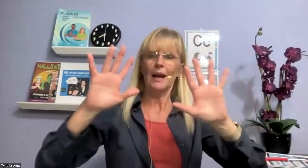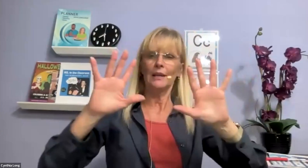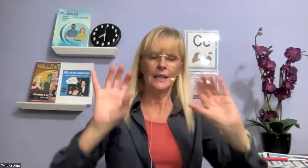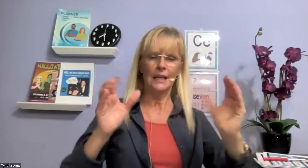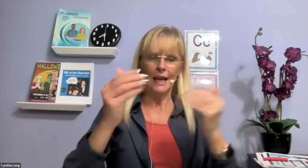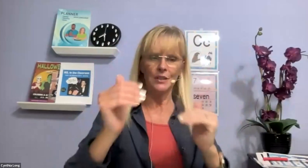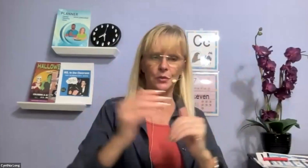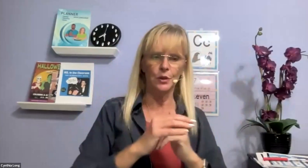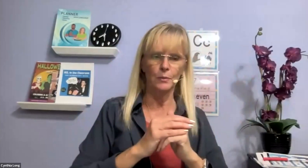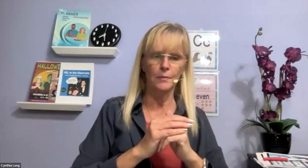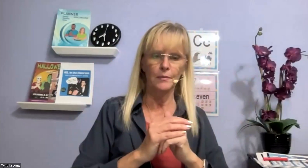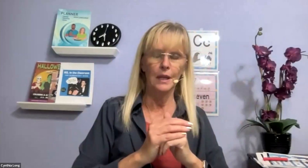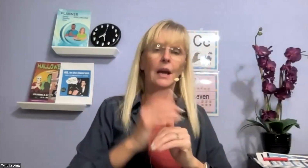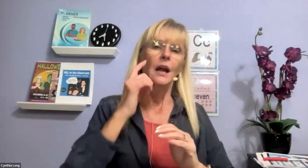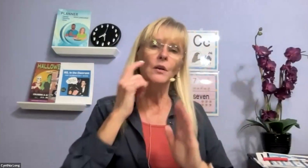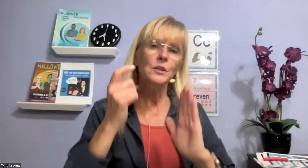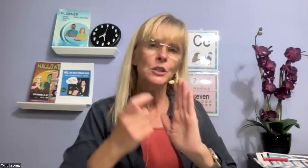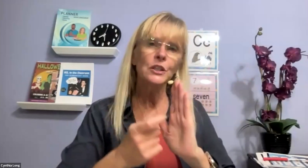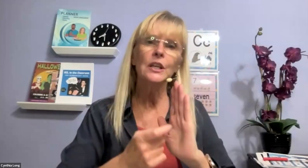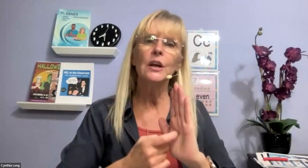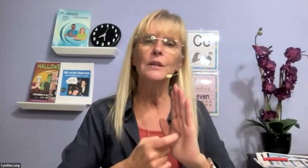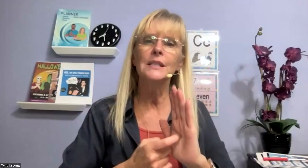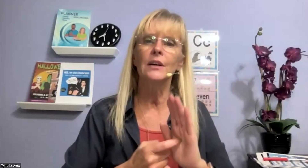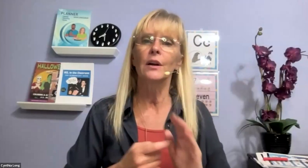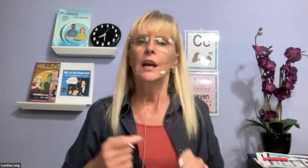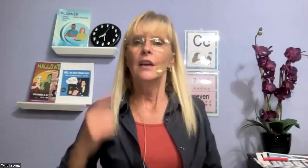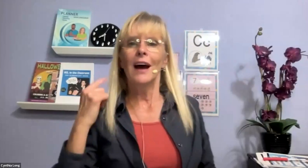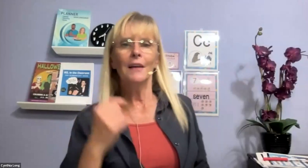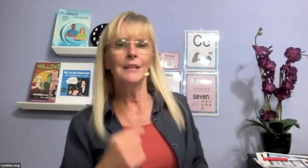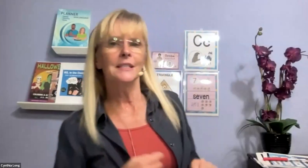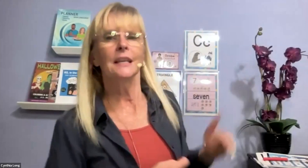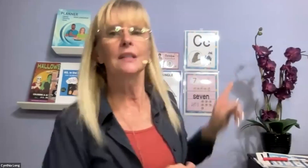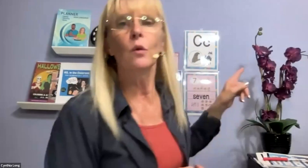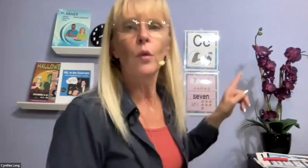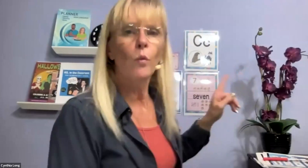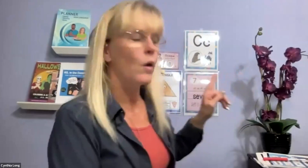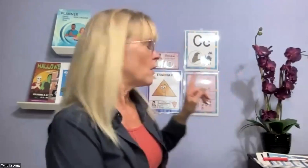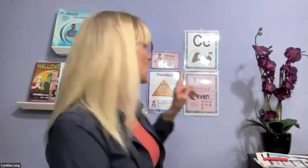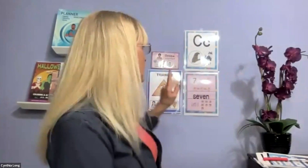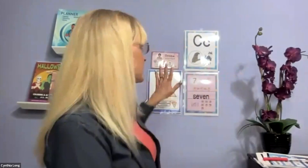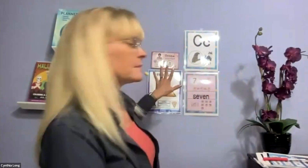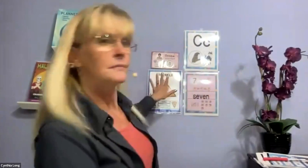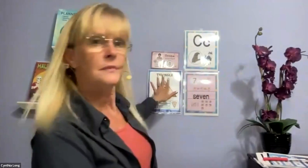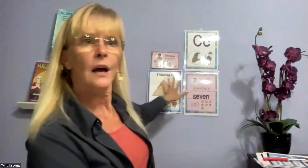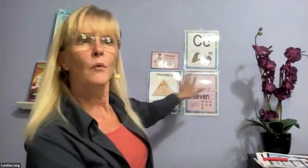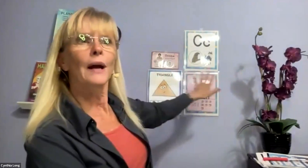around in the classroom. I also want you to notice here, if I have these things on the wall right